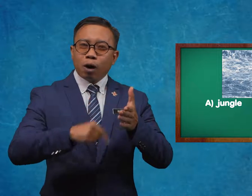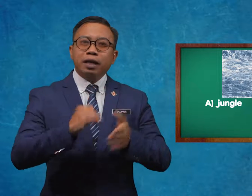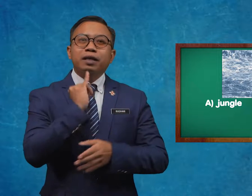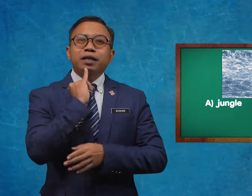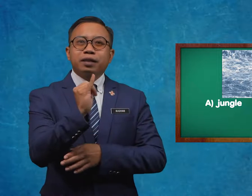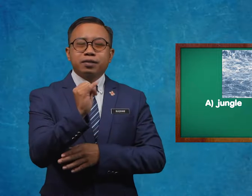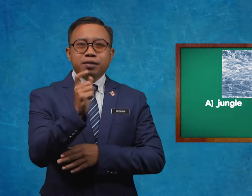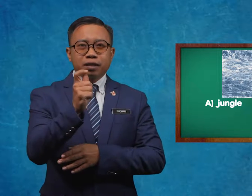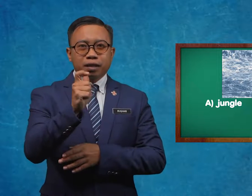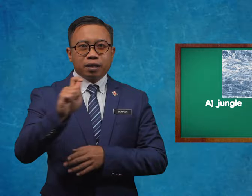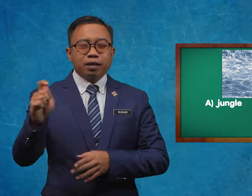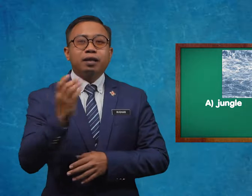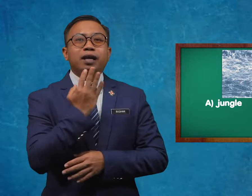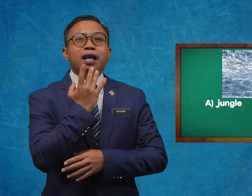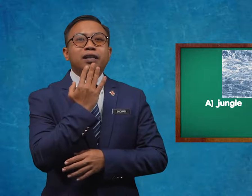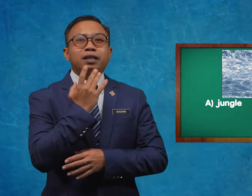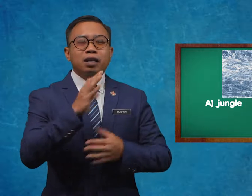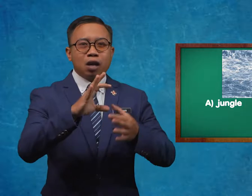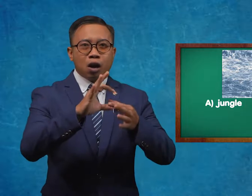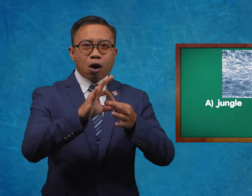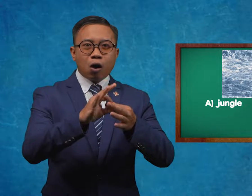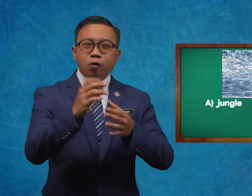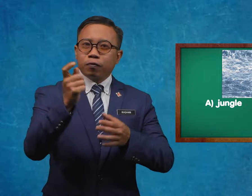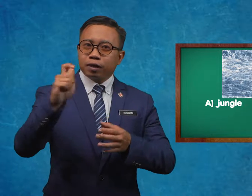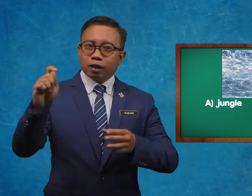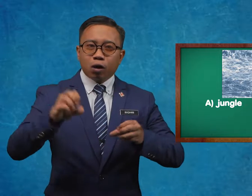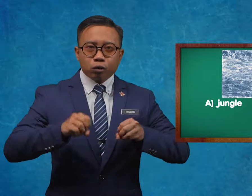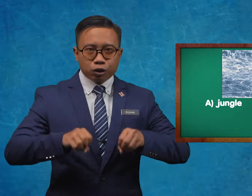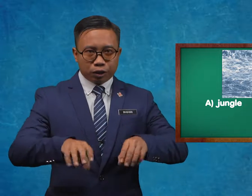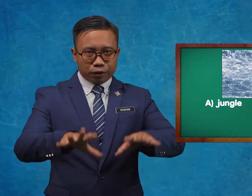What is the color of the ocean?